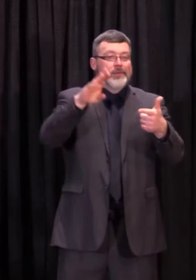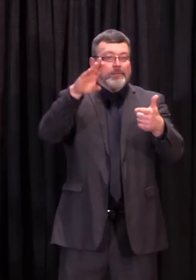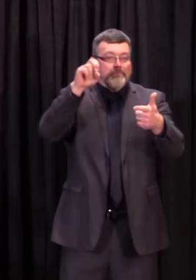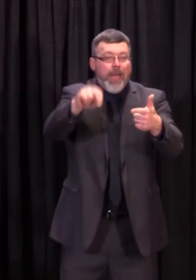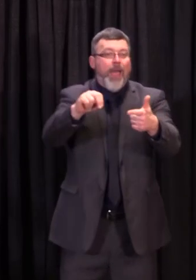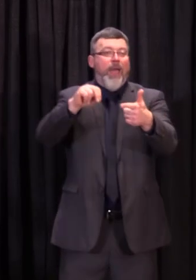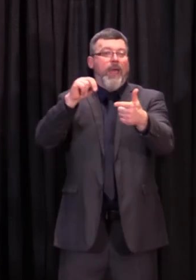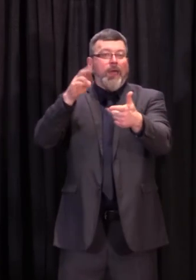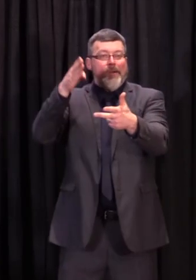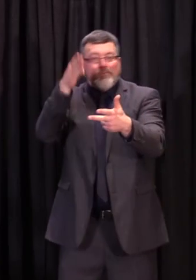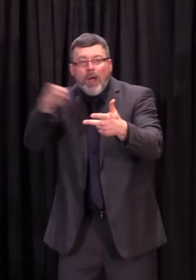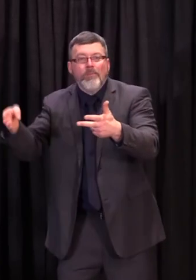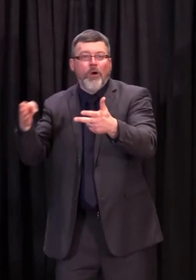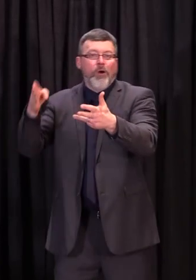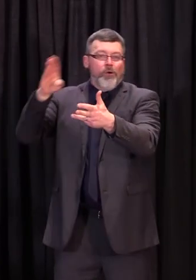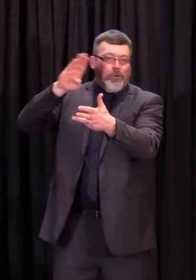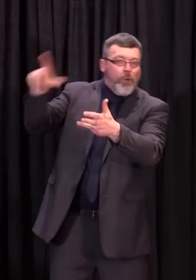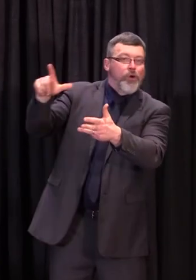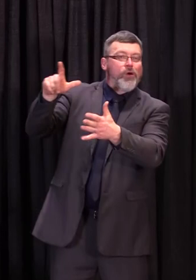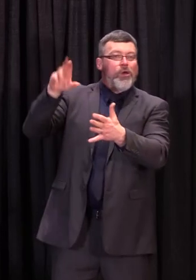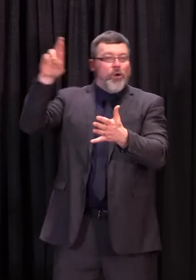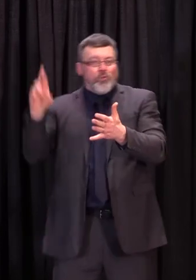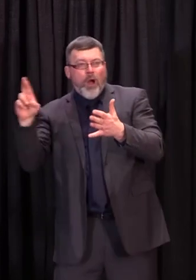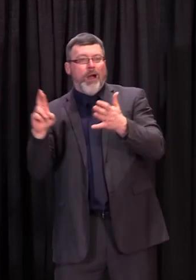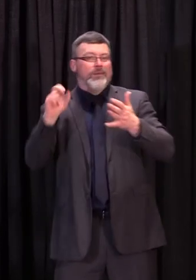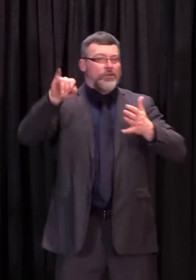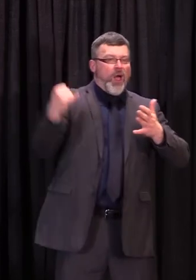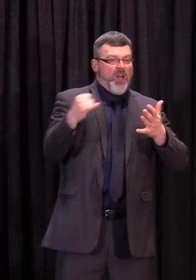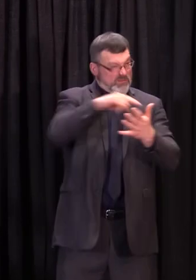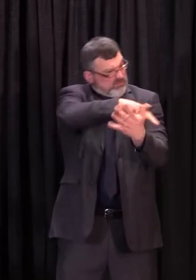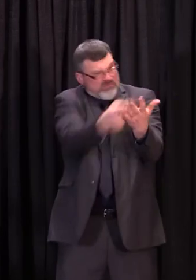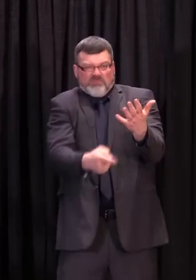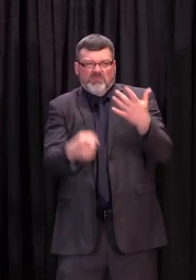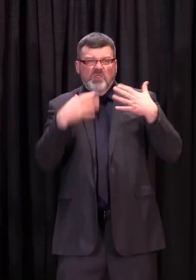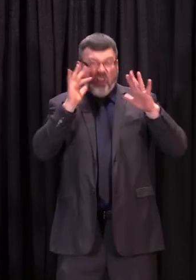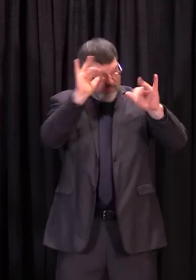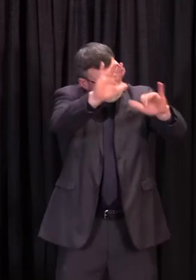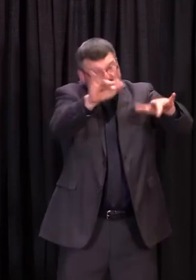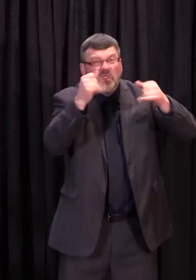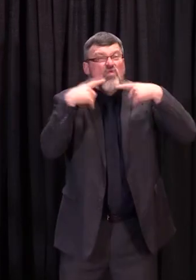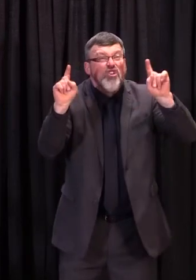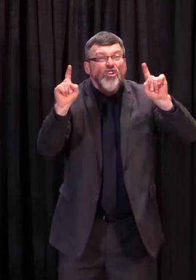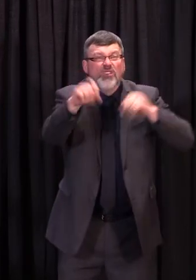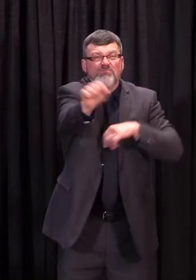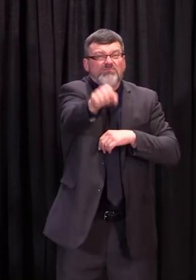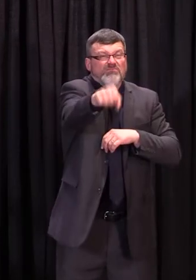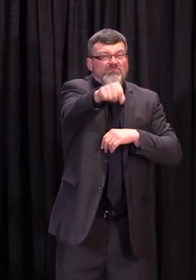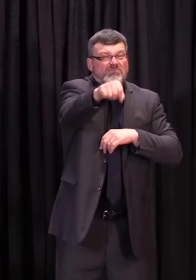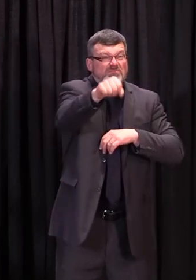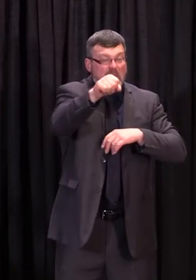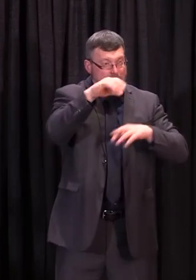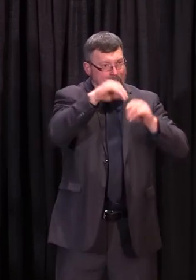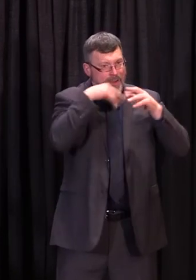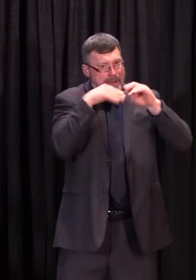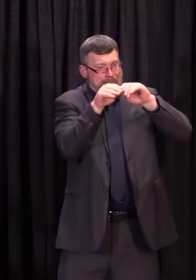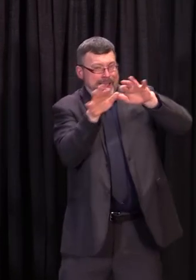Johnsbury. And if it works, we should expand it statewide.